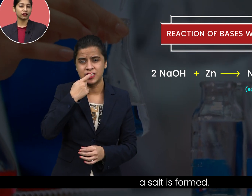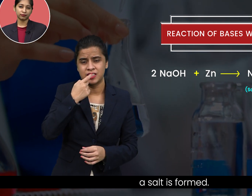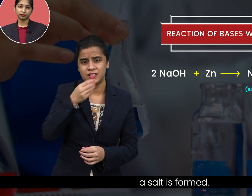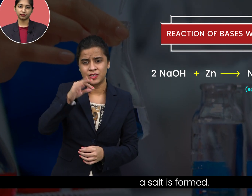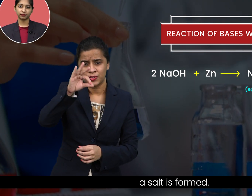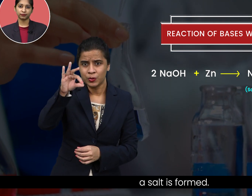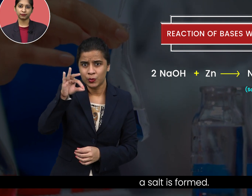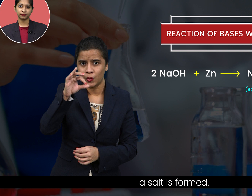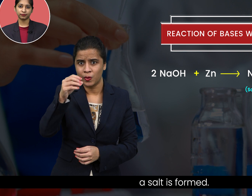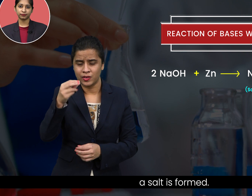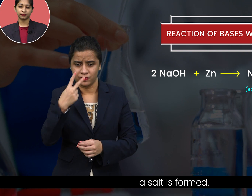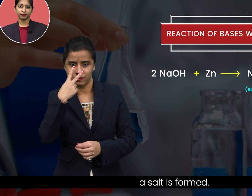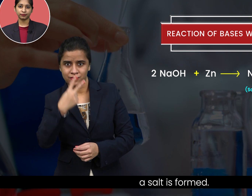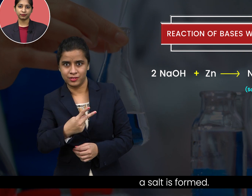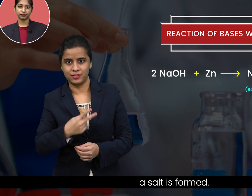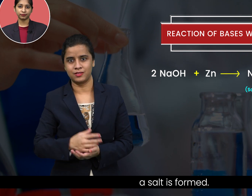formed.